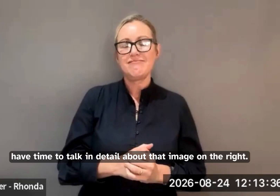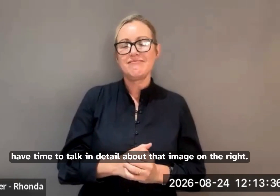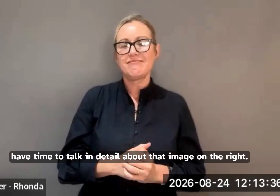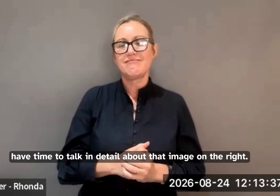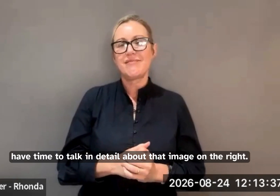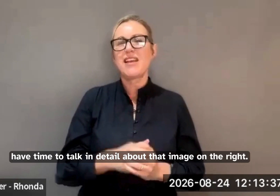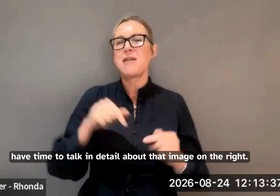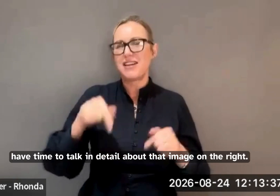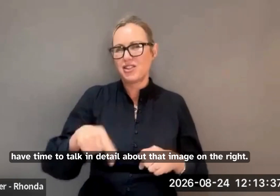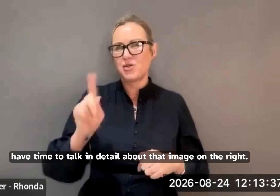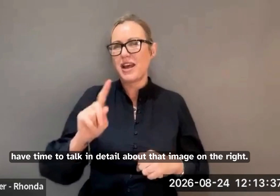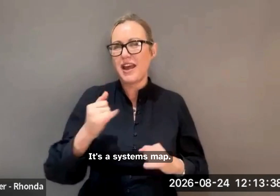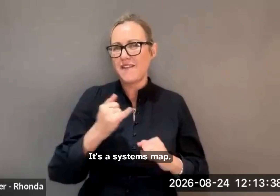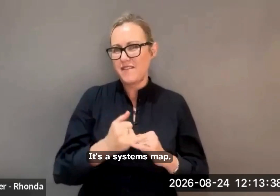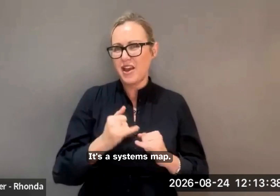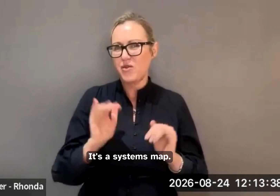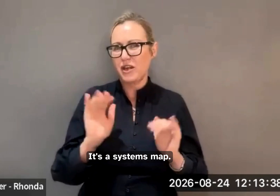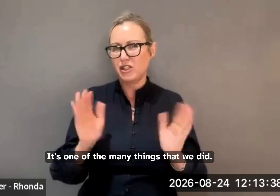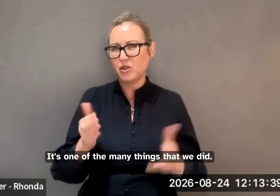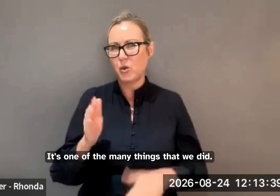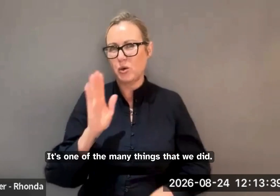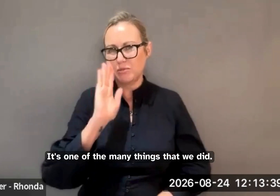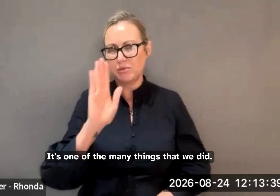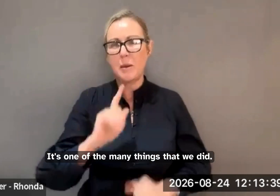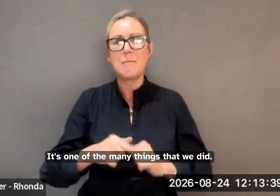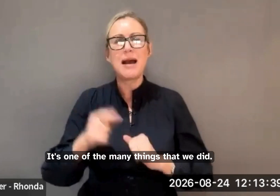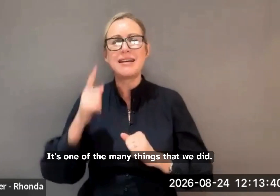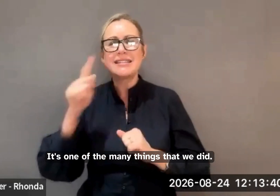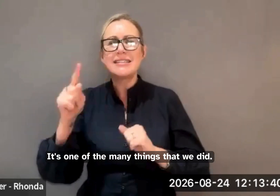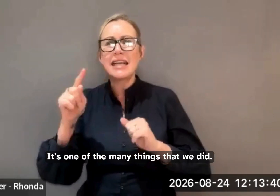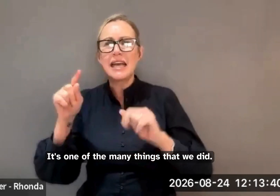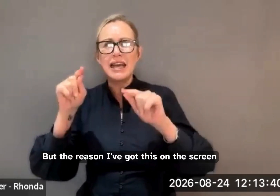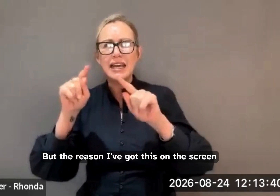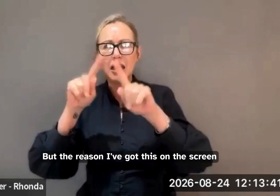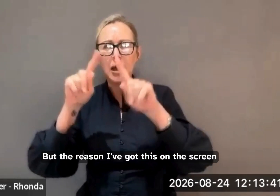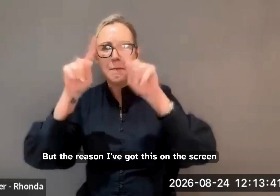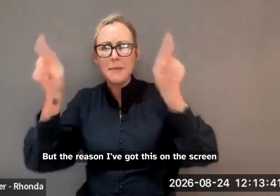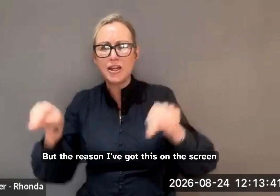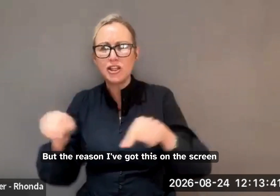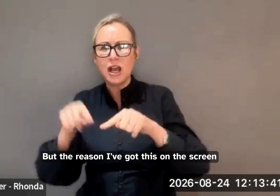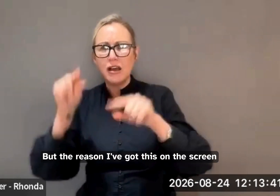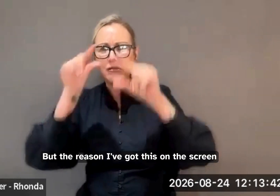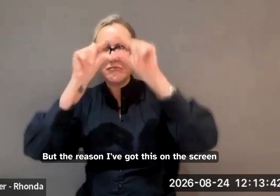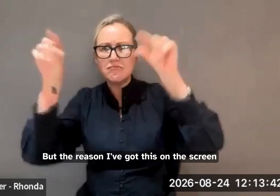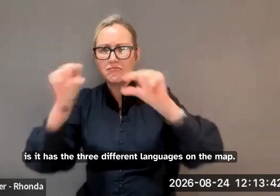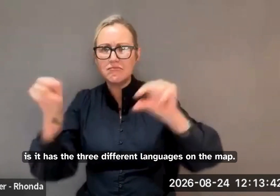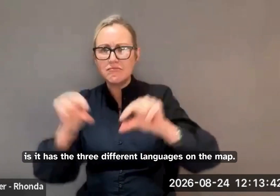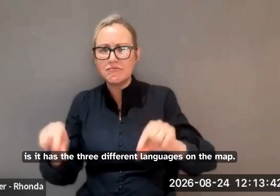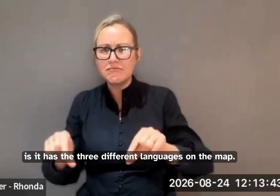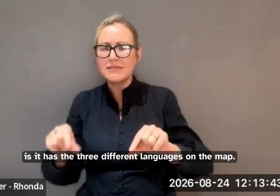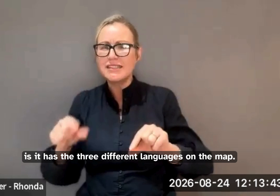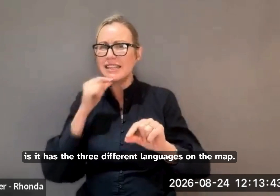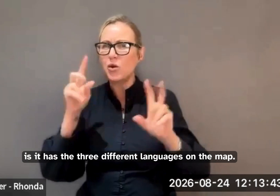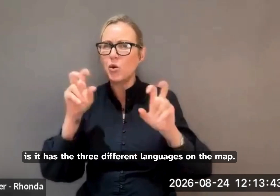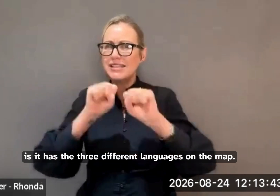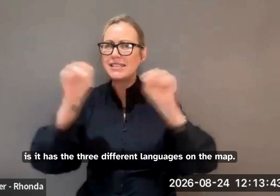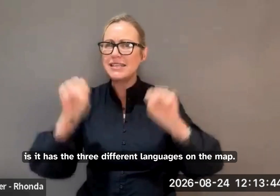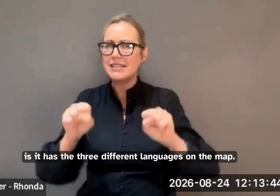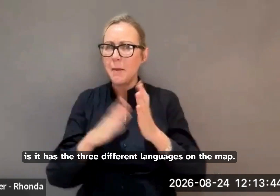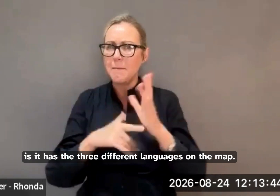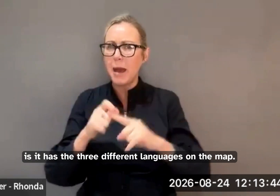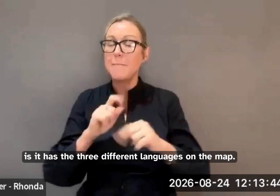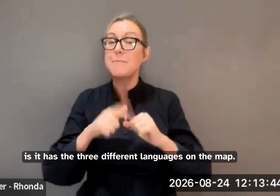talk in detail about that image on the right. It's a systems map. It's one of the many things that we did. But the reason I've got this on the screen is it has the 3